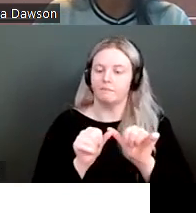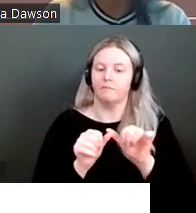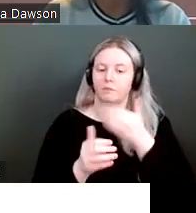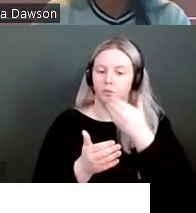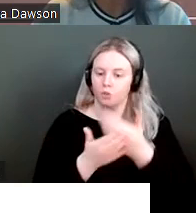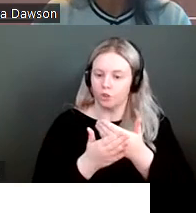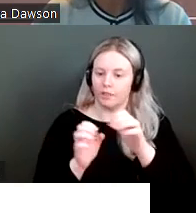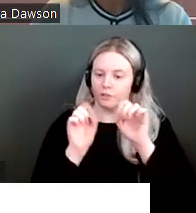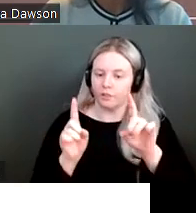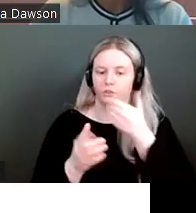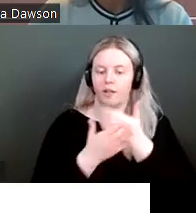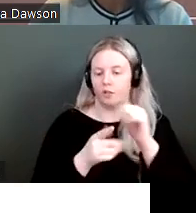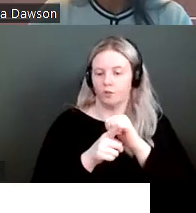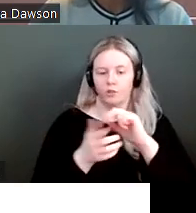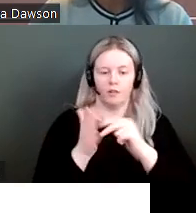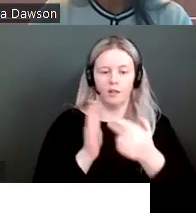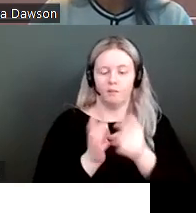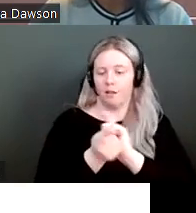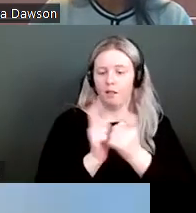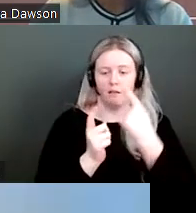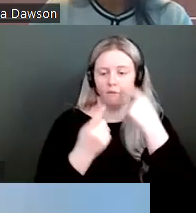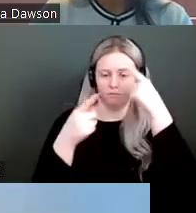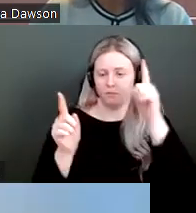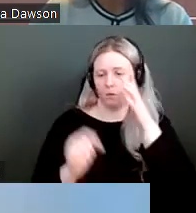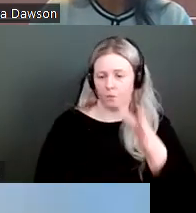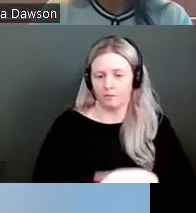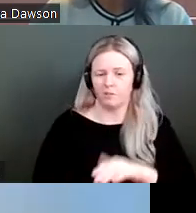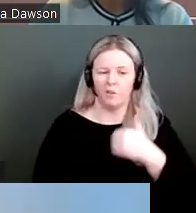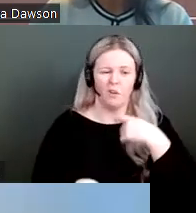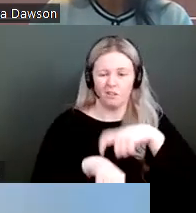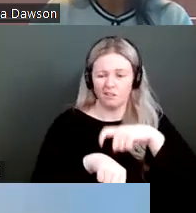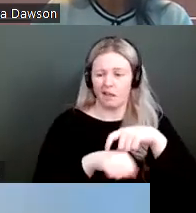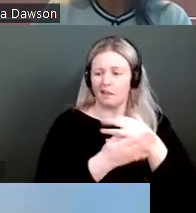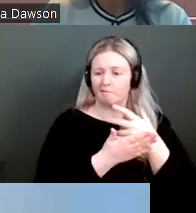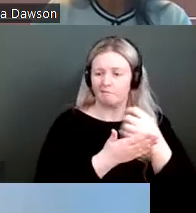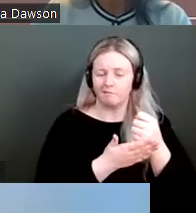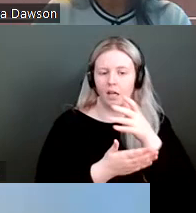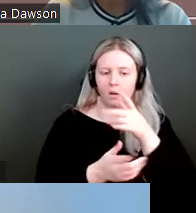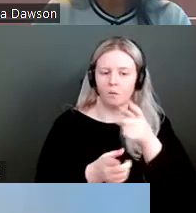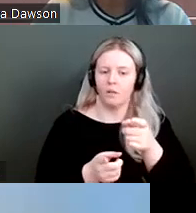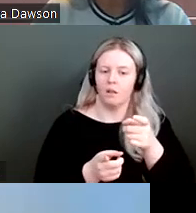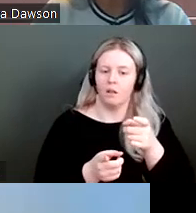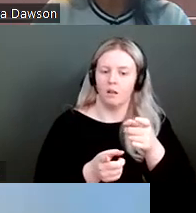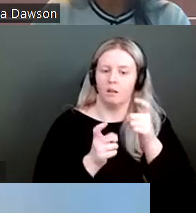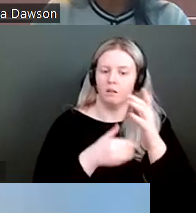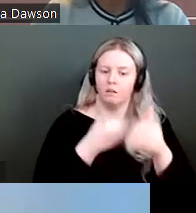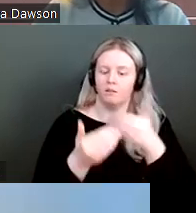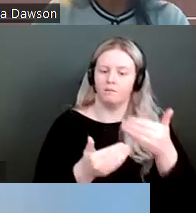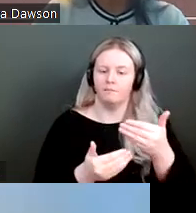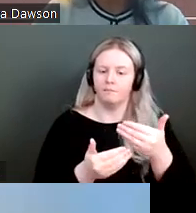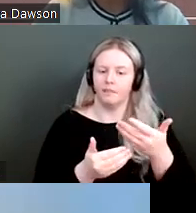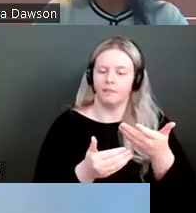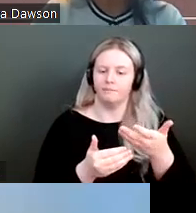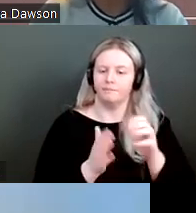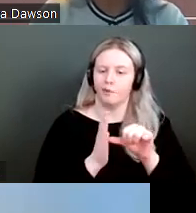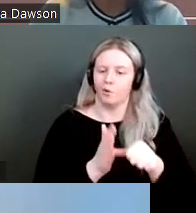training. So given the time, I'm just going to go through very quickly core areas of education, and they're